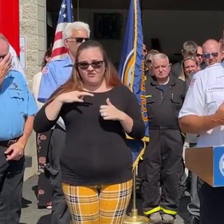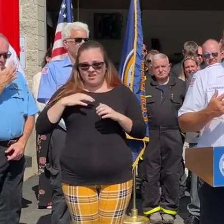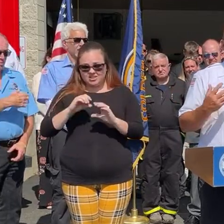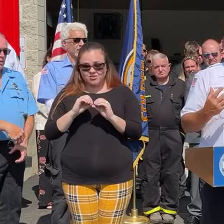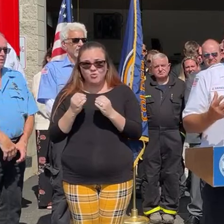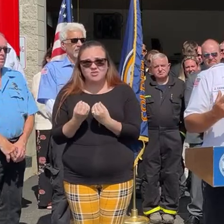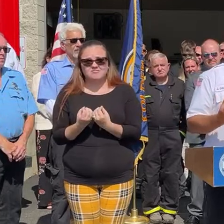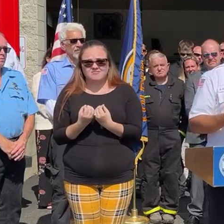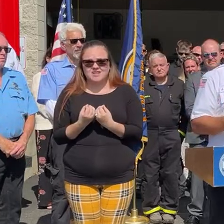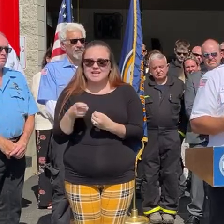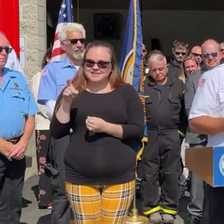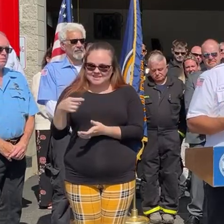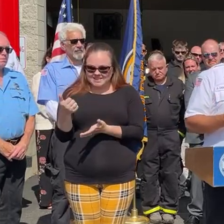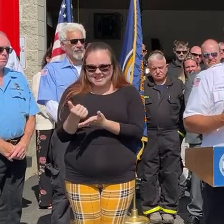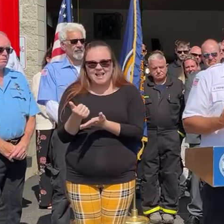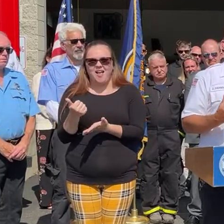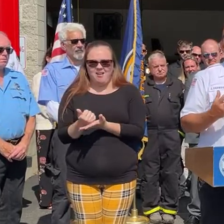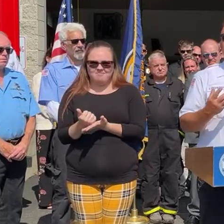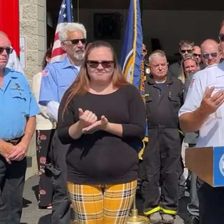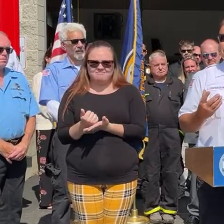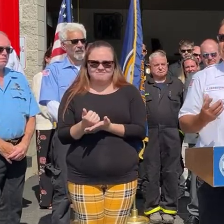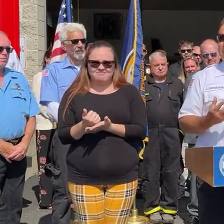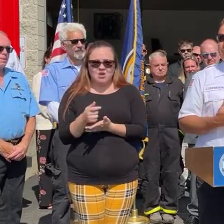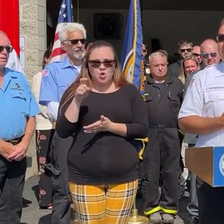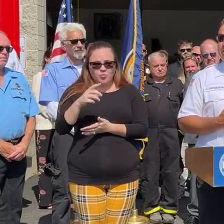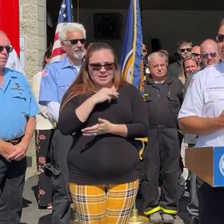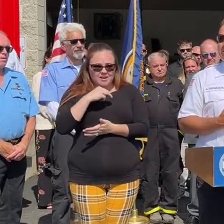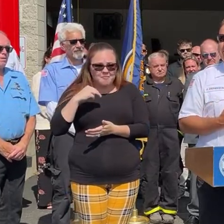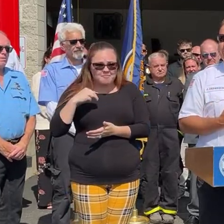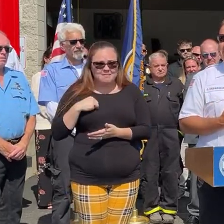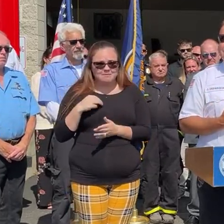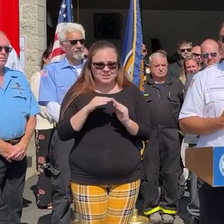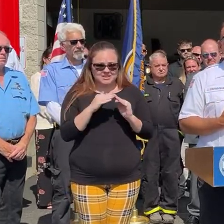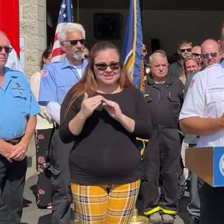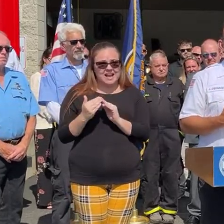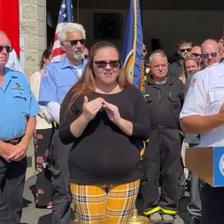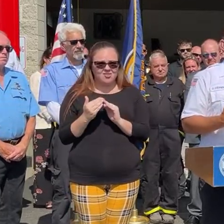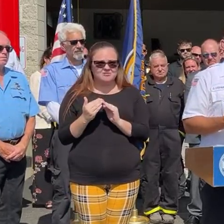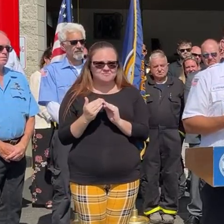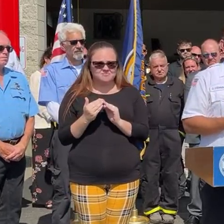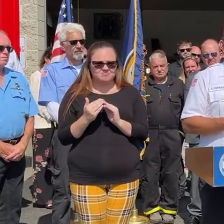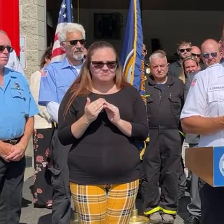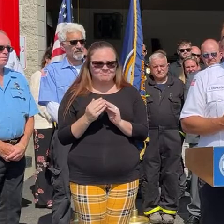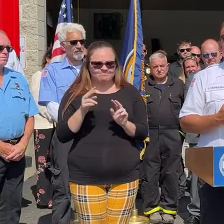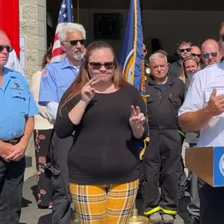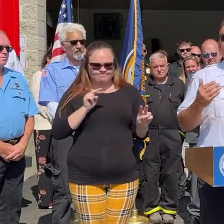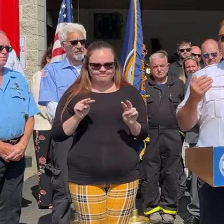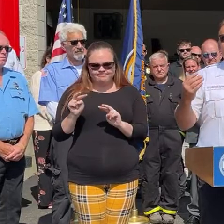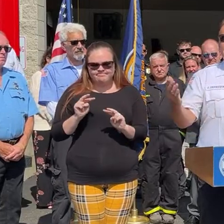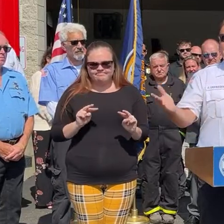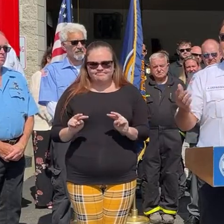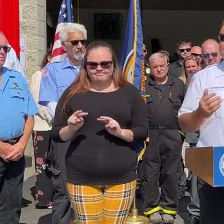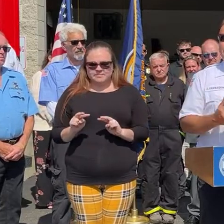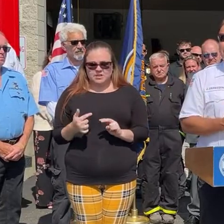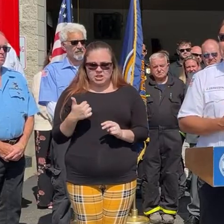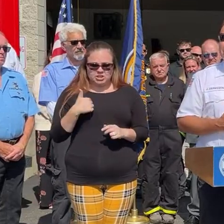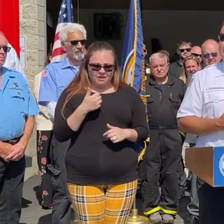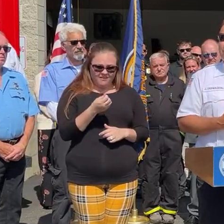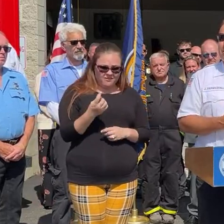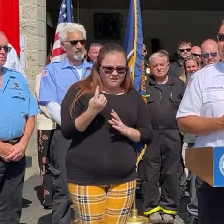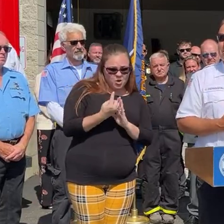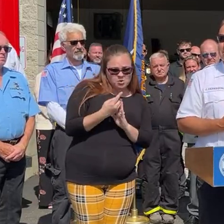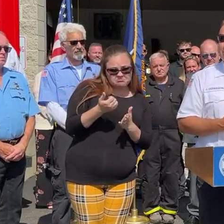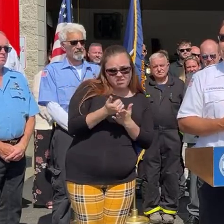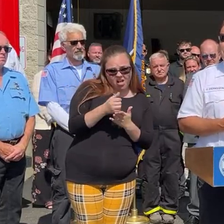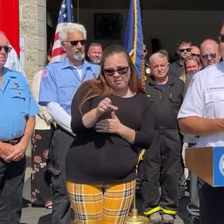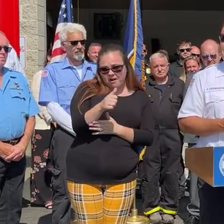organizations, they need help. We need our members of our town residents to look and say, do I have a few hours to help